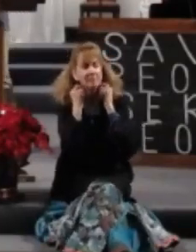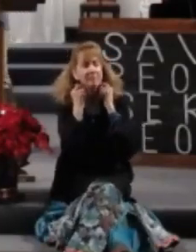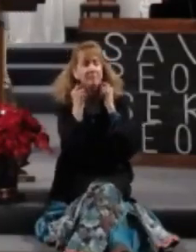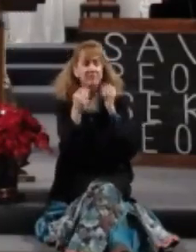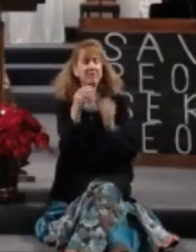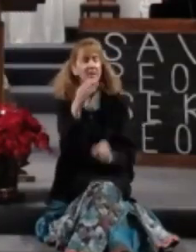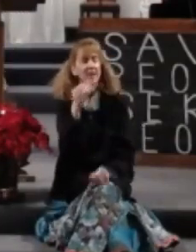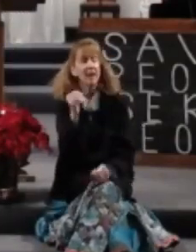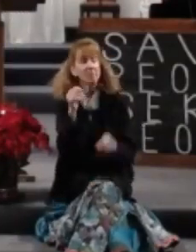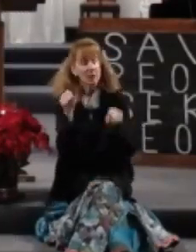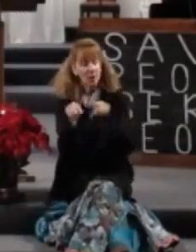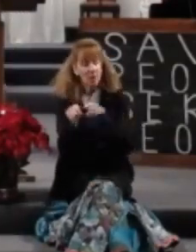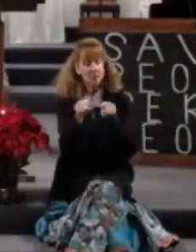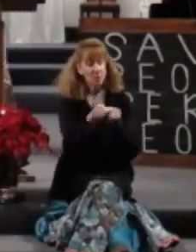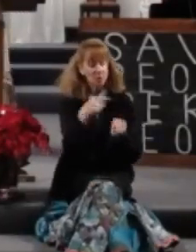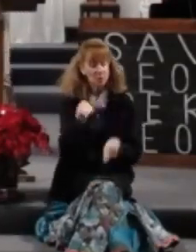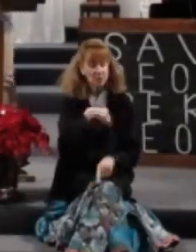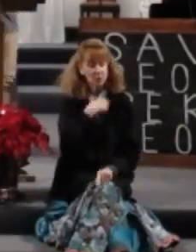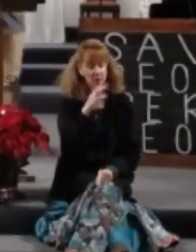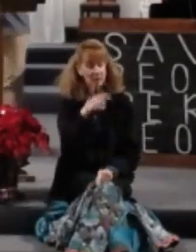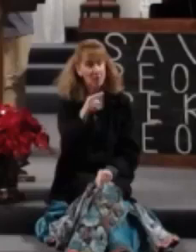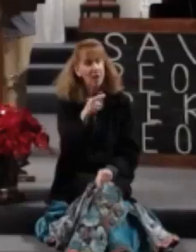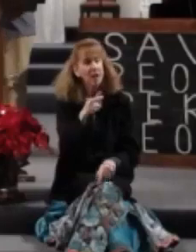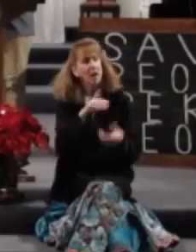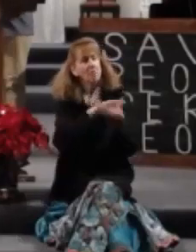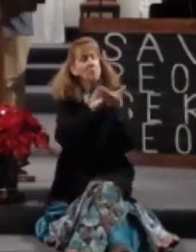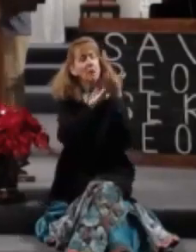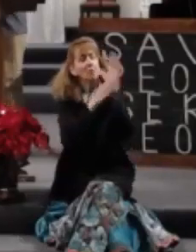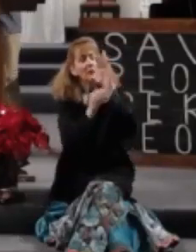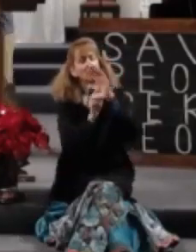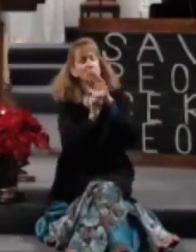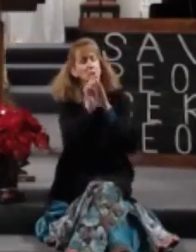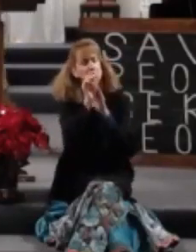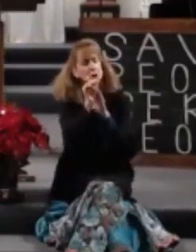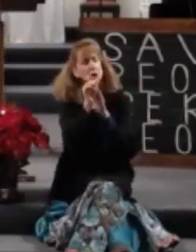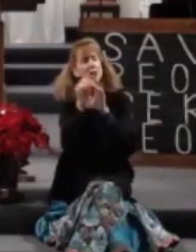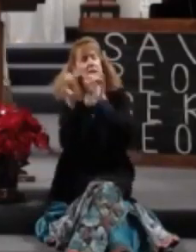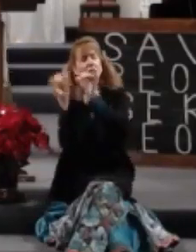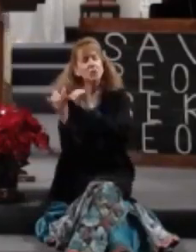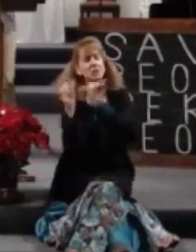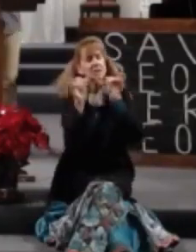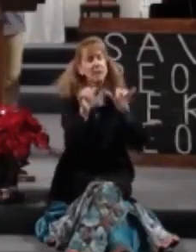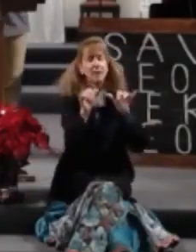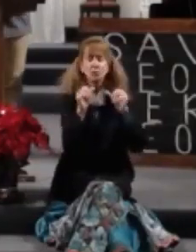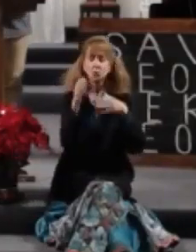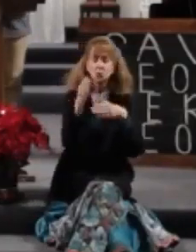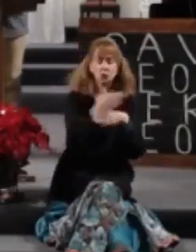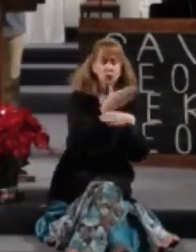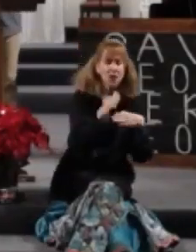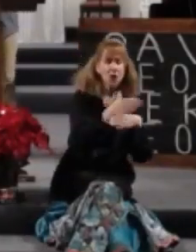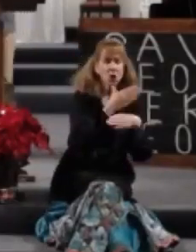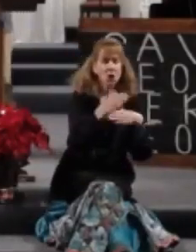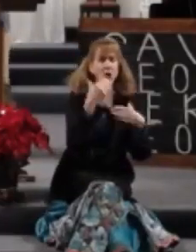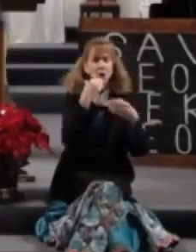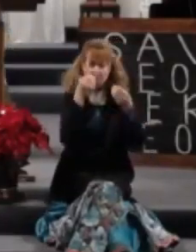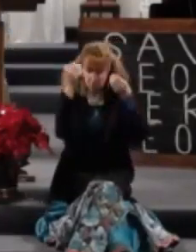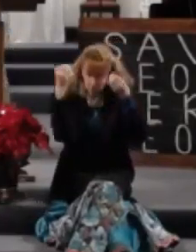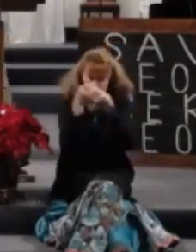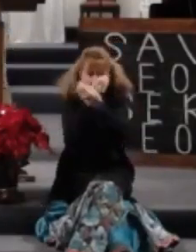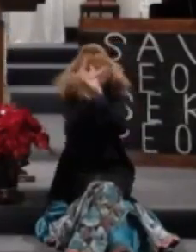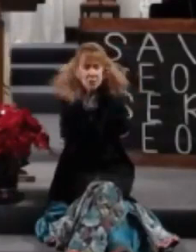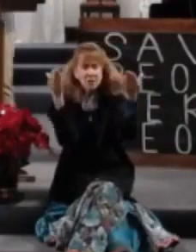line, but we're also going to be talking about being mature at sharing the gospel, at speaking and